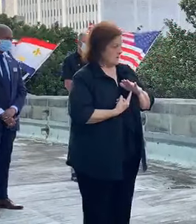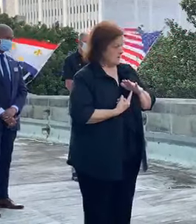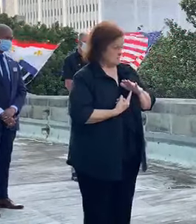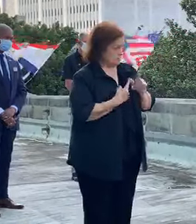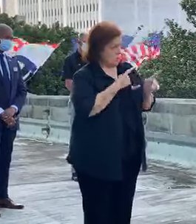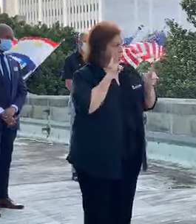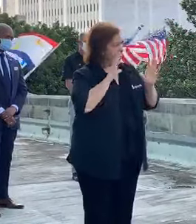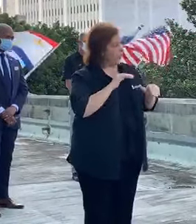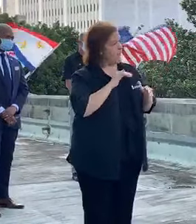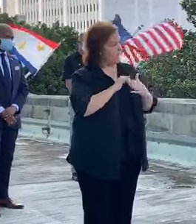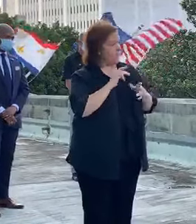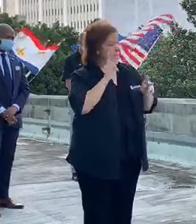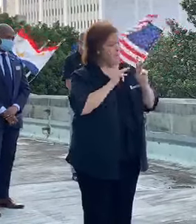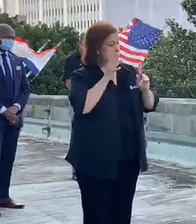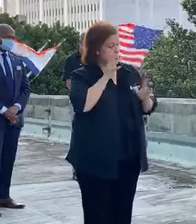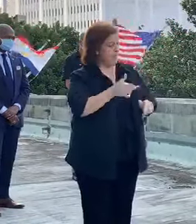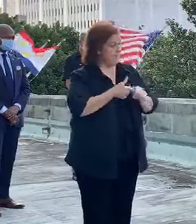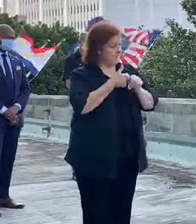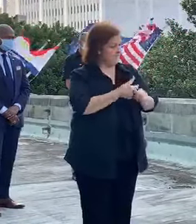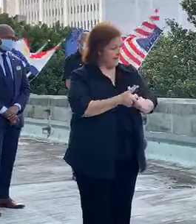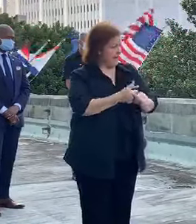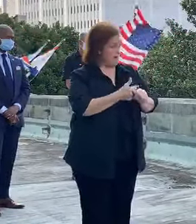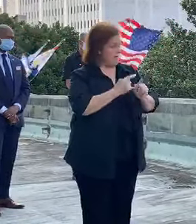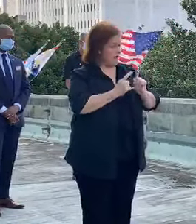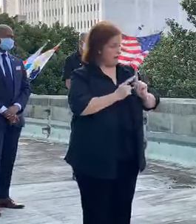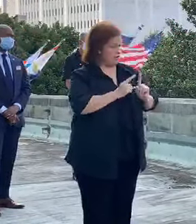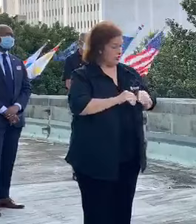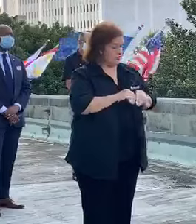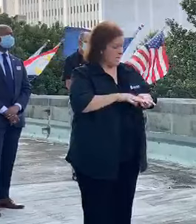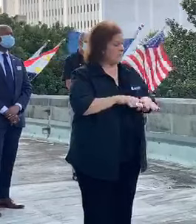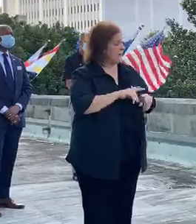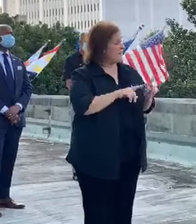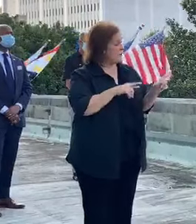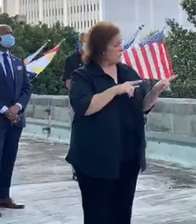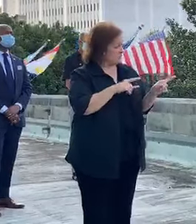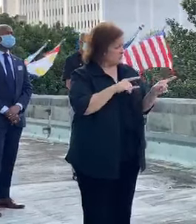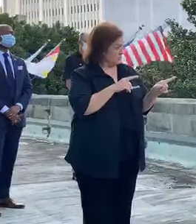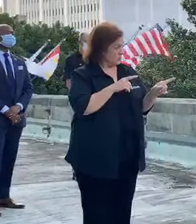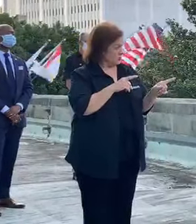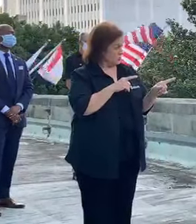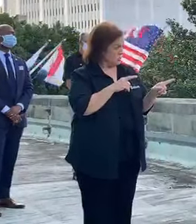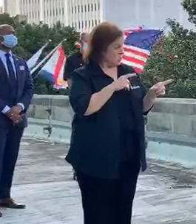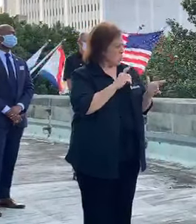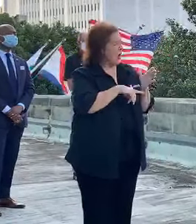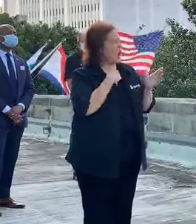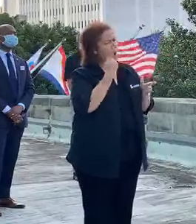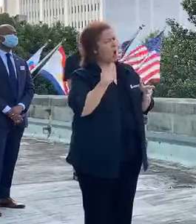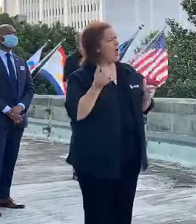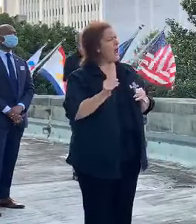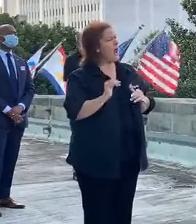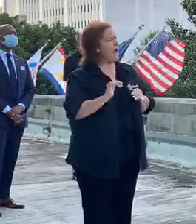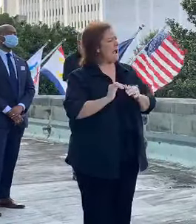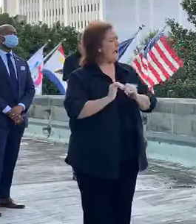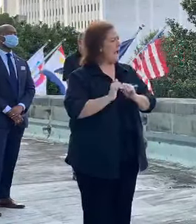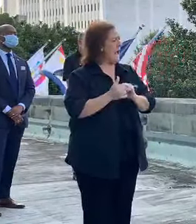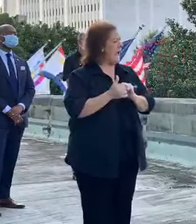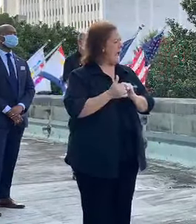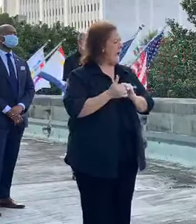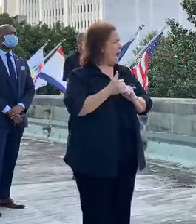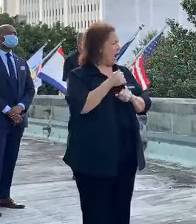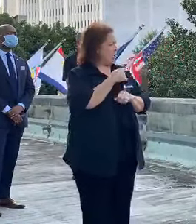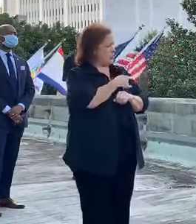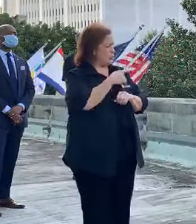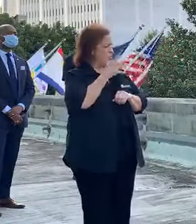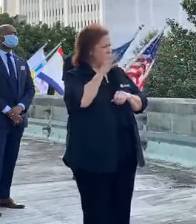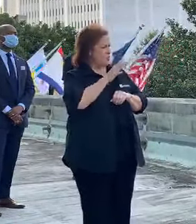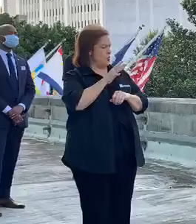hoping that people will follow the advice of contact tracing. Hope so. But have there been discussions on what enforcement looks like, or how you track